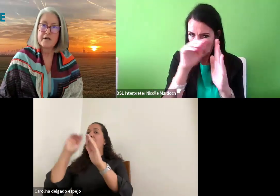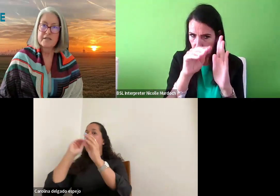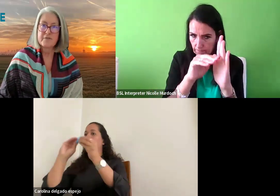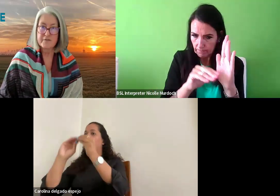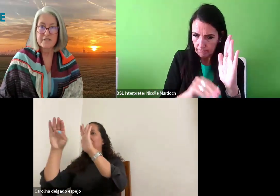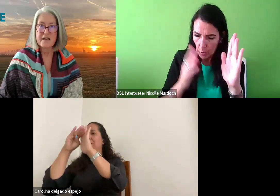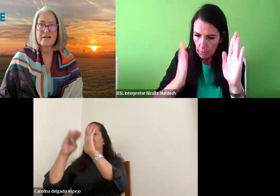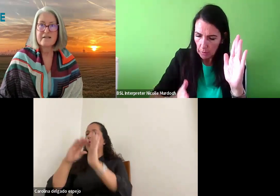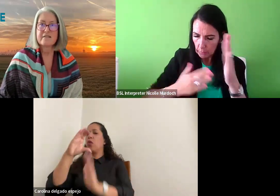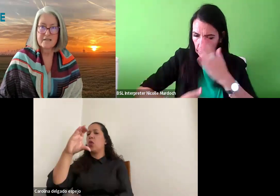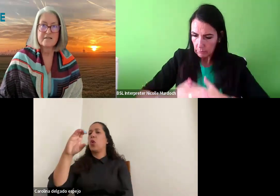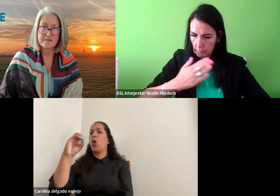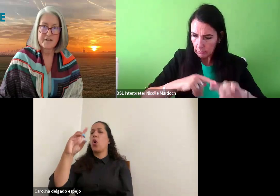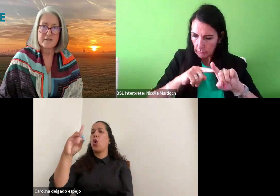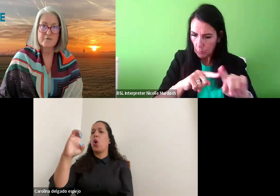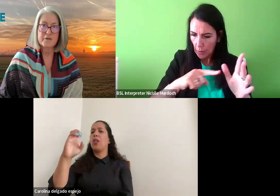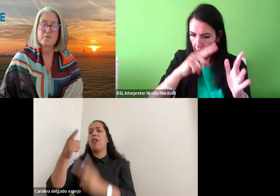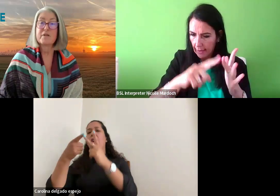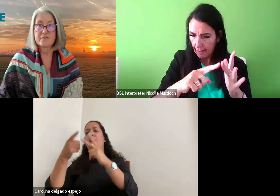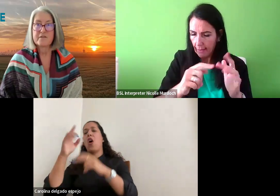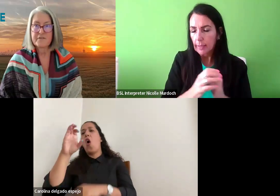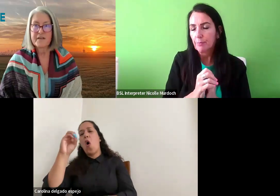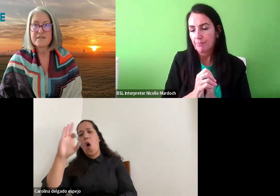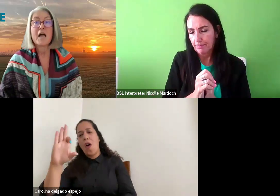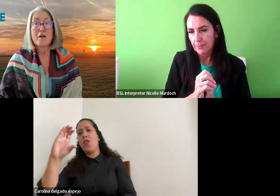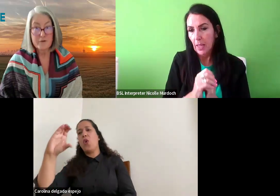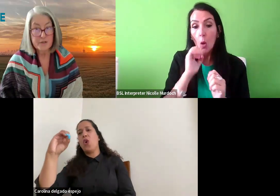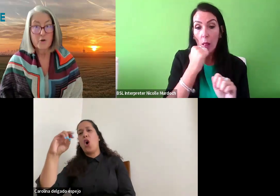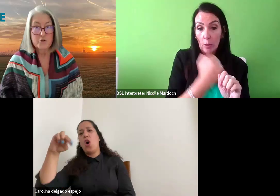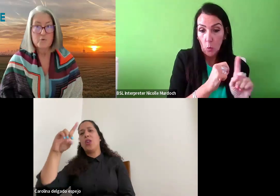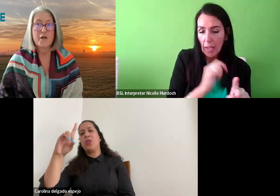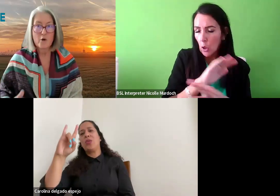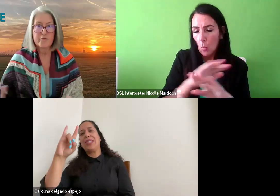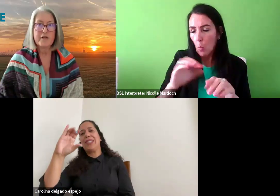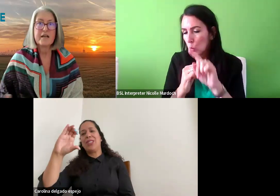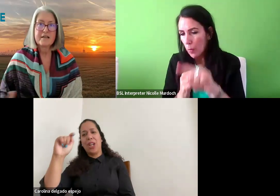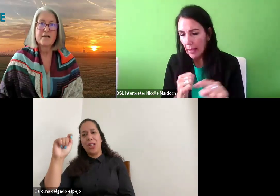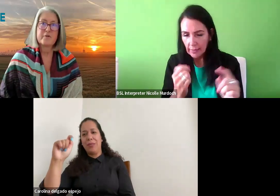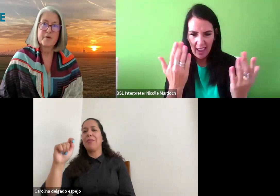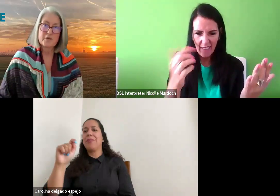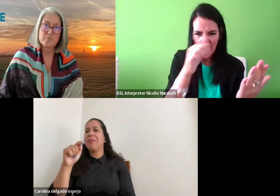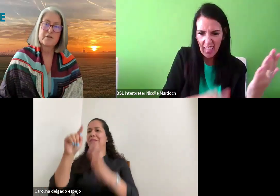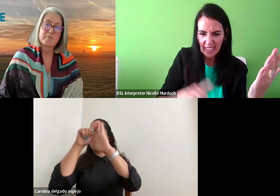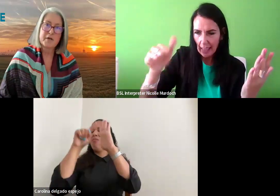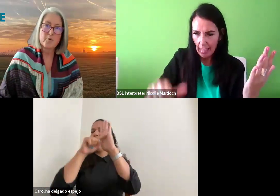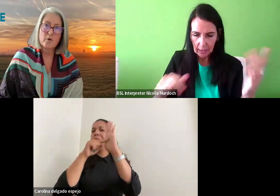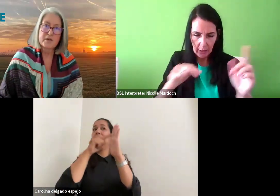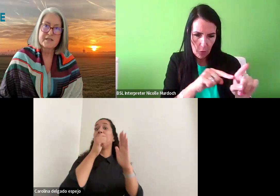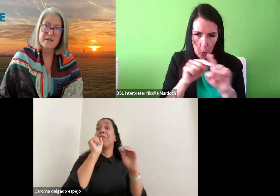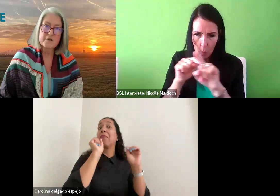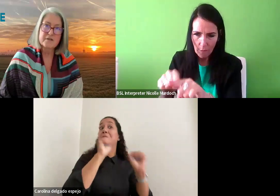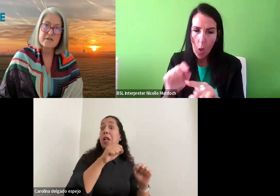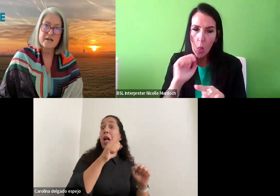of those guardrails where we're saying, these are the things we will do, these are the things we will not do. And hopefully that will be adopted by many